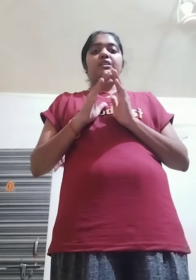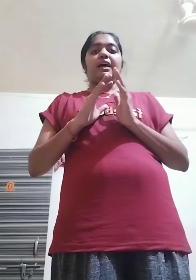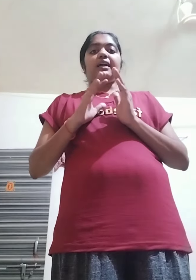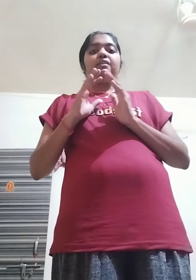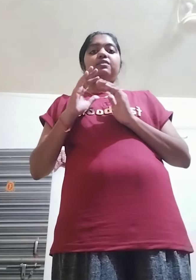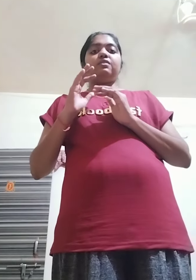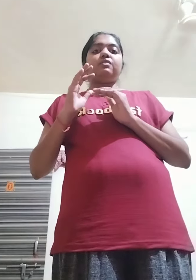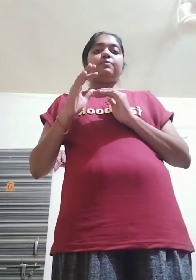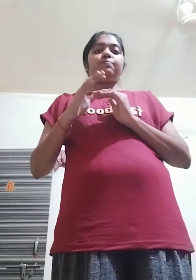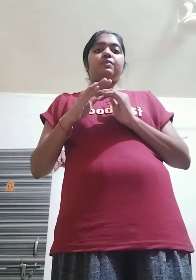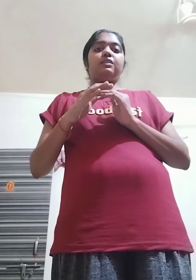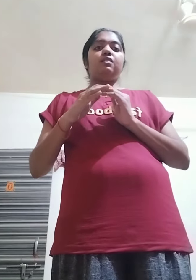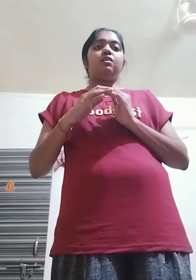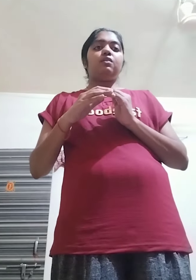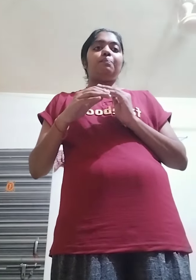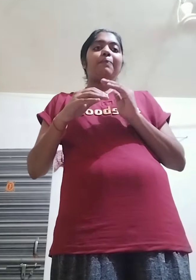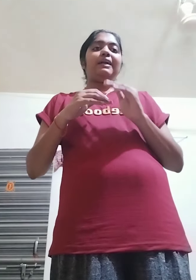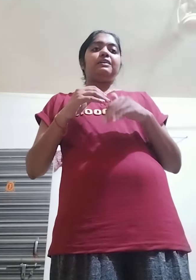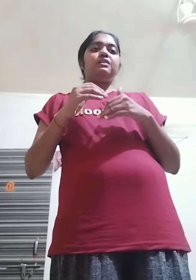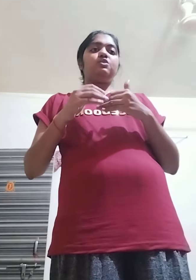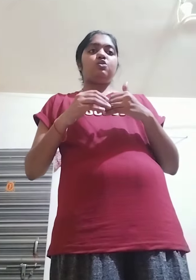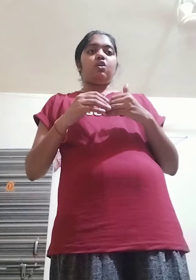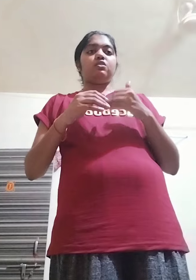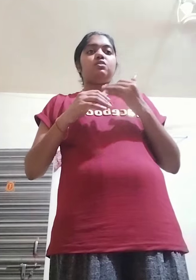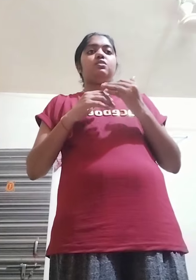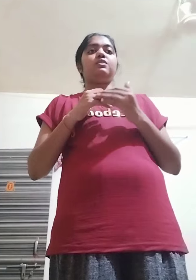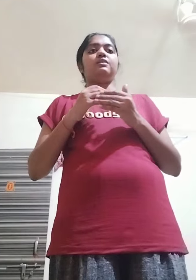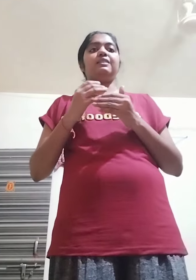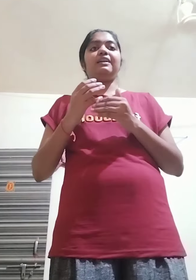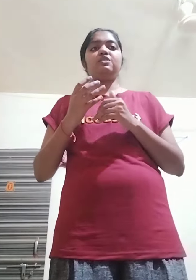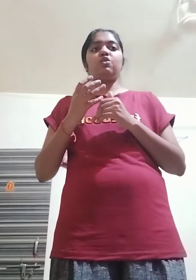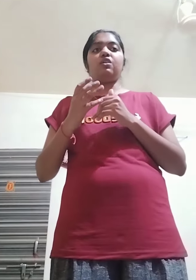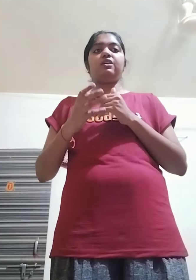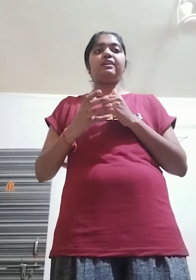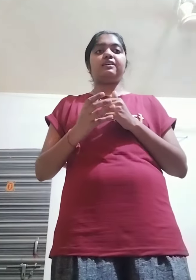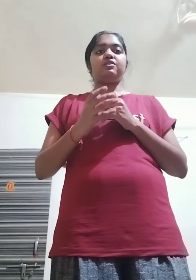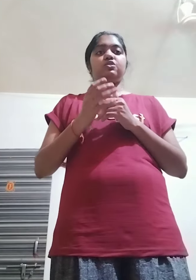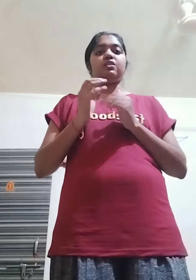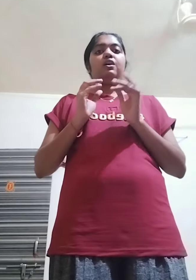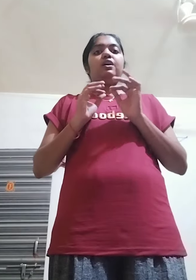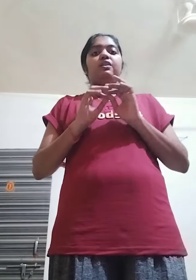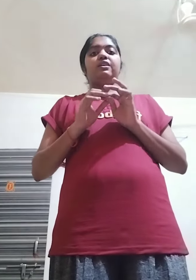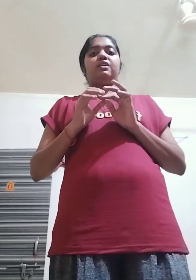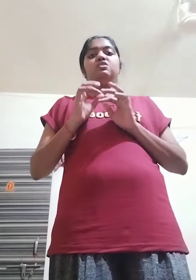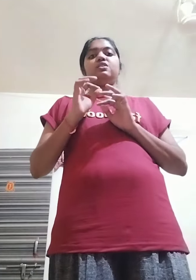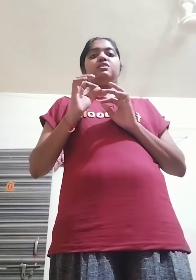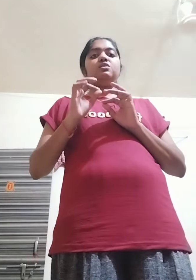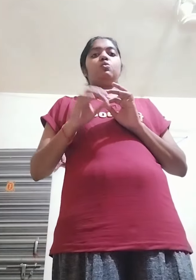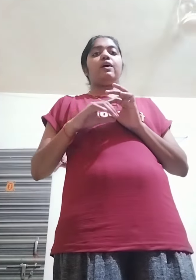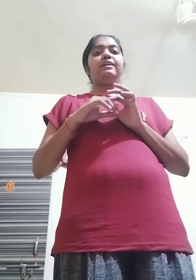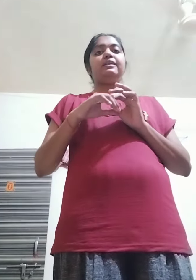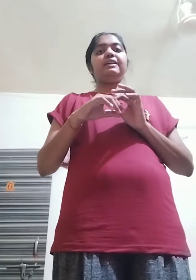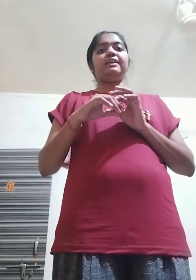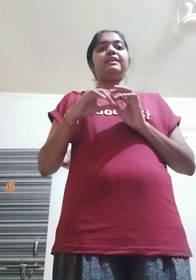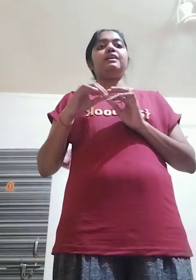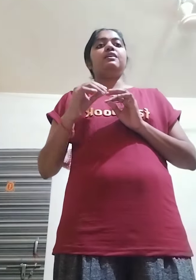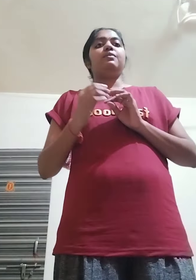that, the pattern is drawn. That is called the recursion. Recursion is quite tricky,